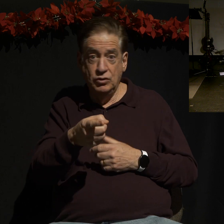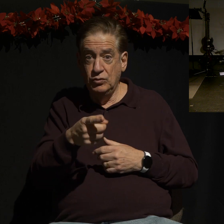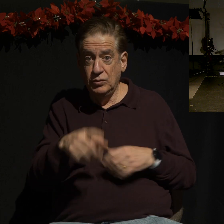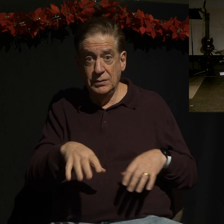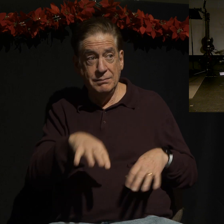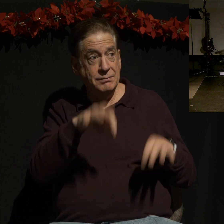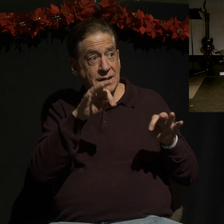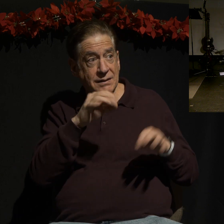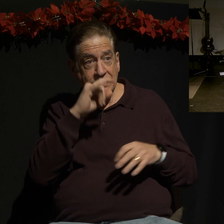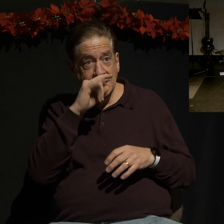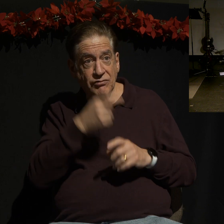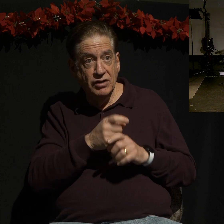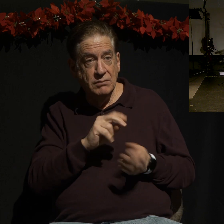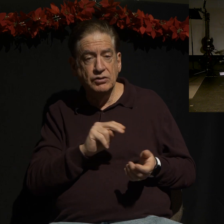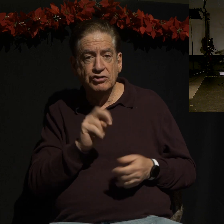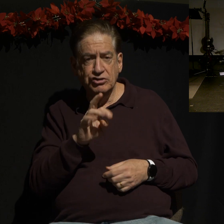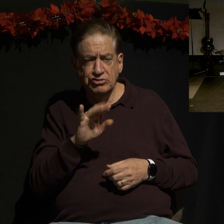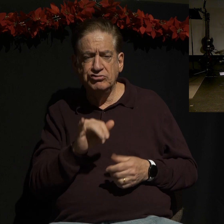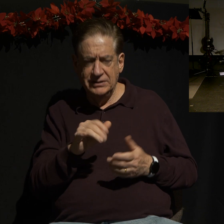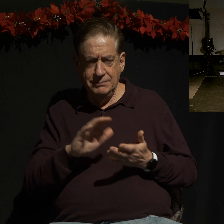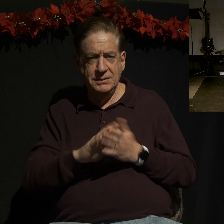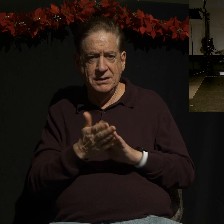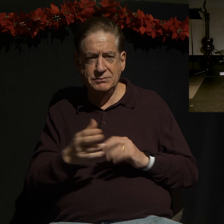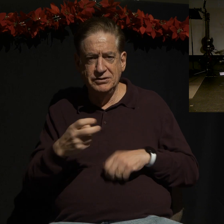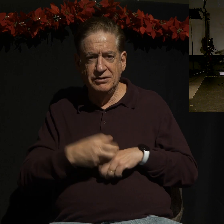up your kids from the nursery, it gets harder.